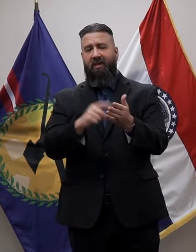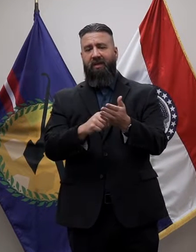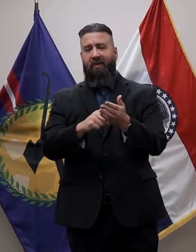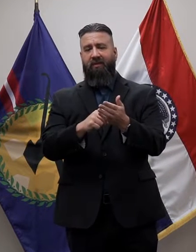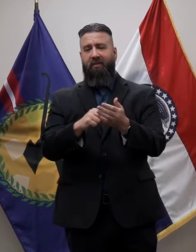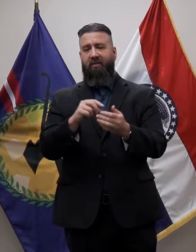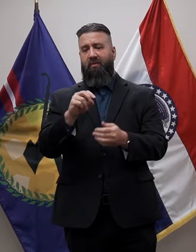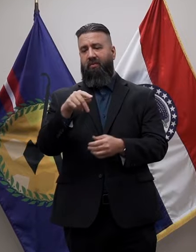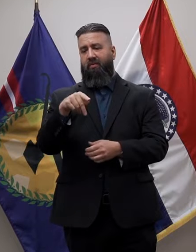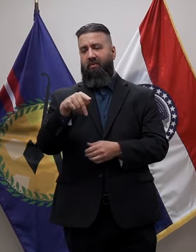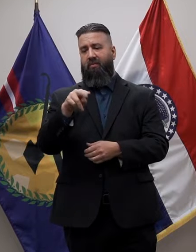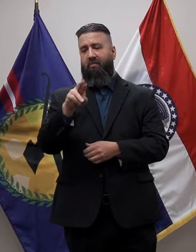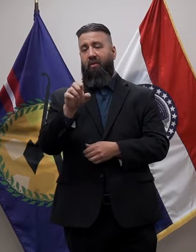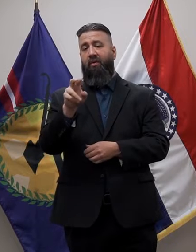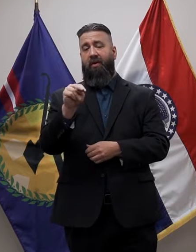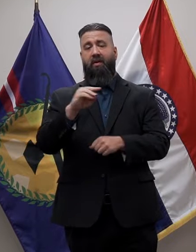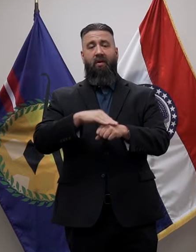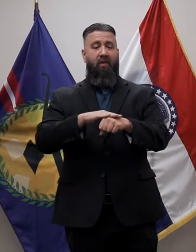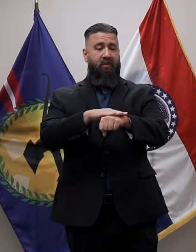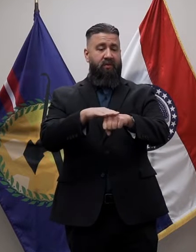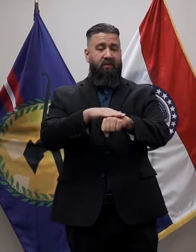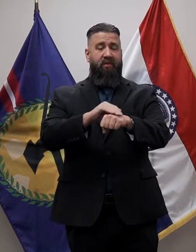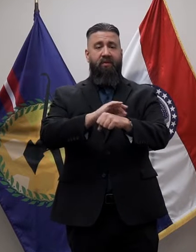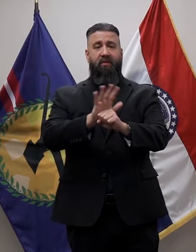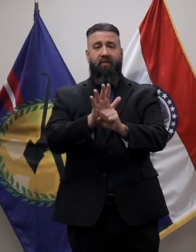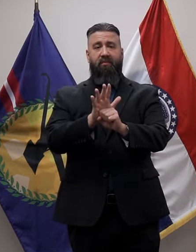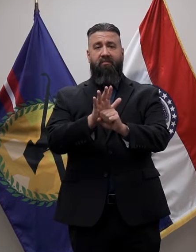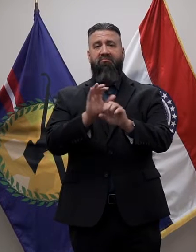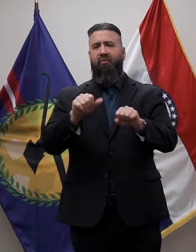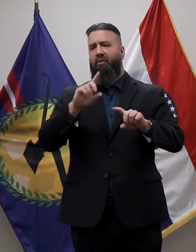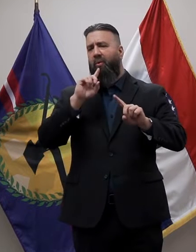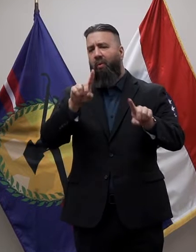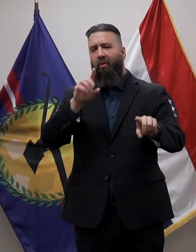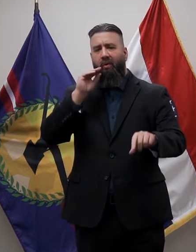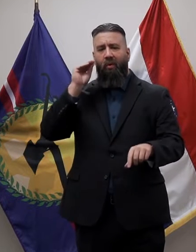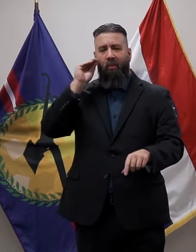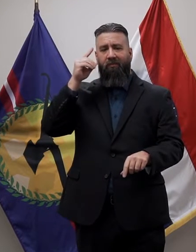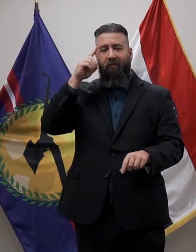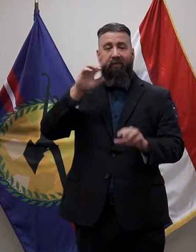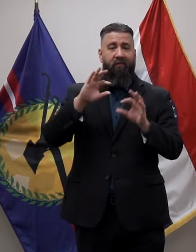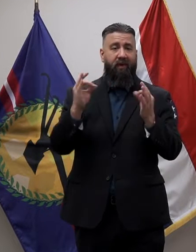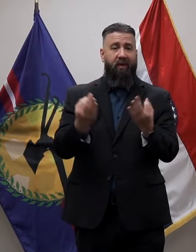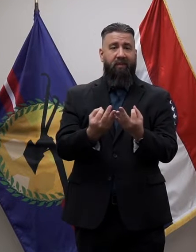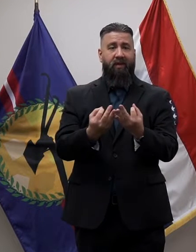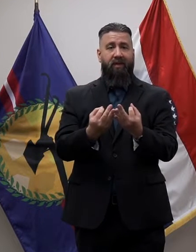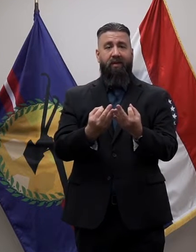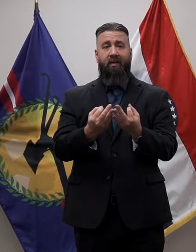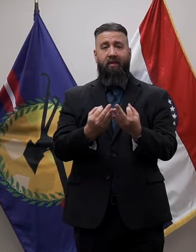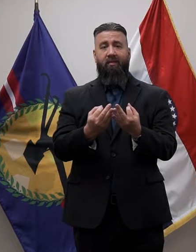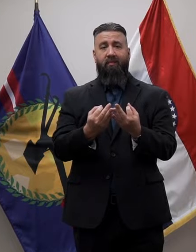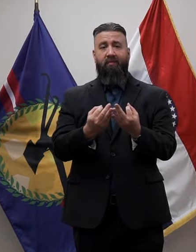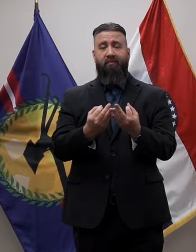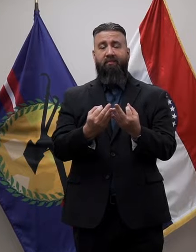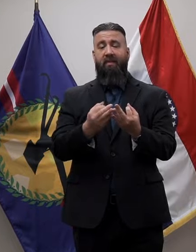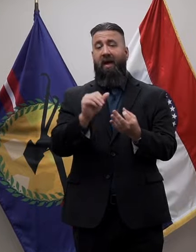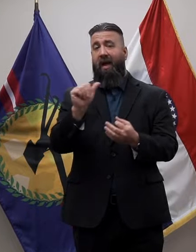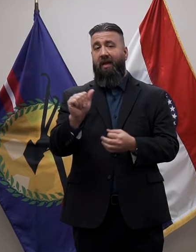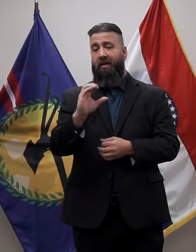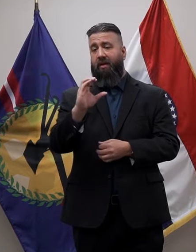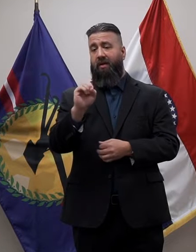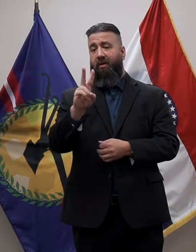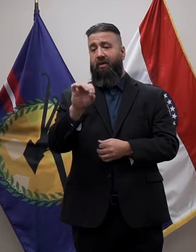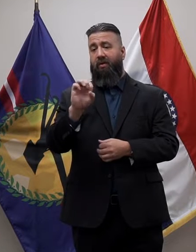tests can be performed at home, like the testing kits you can order for your family at